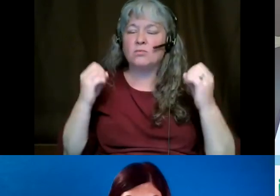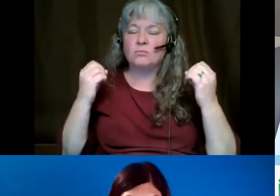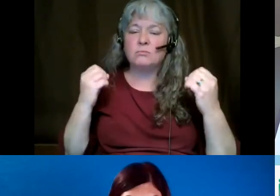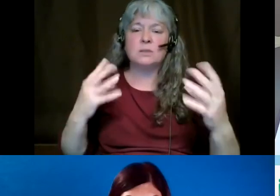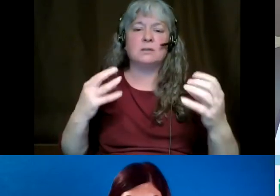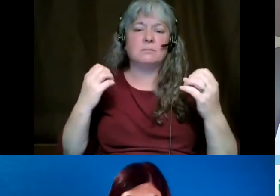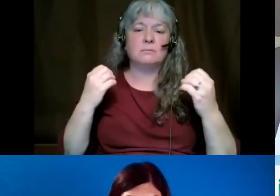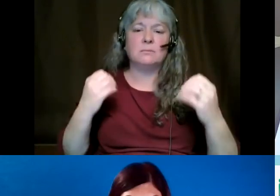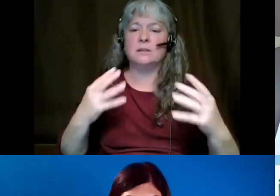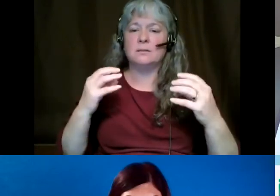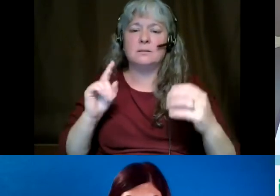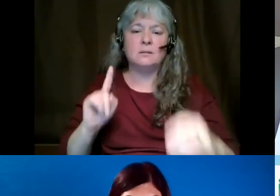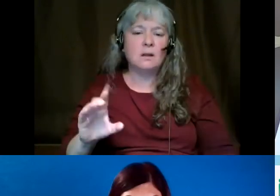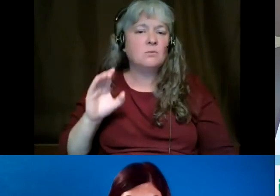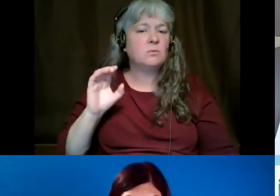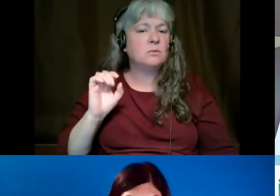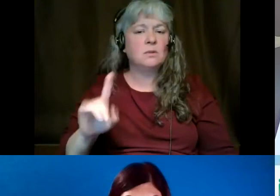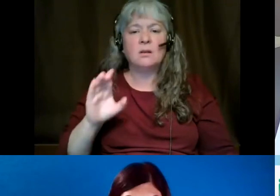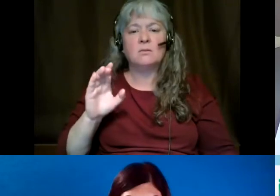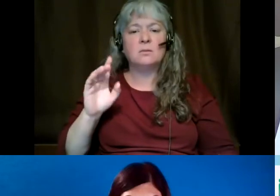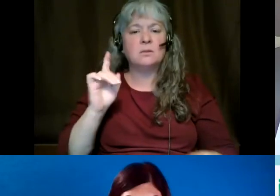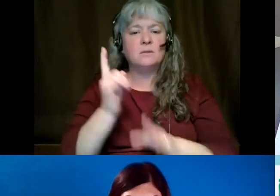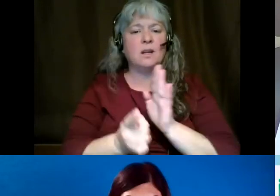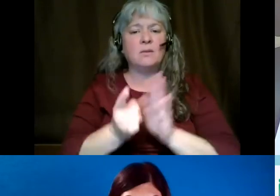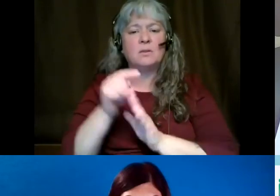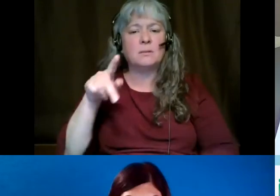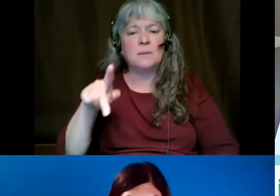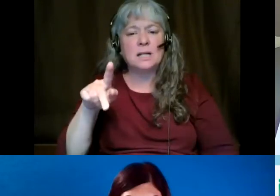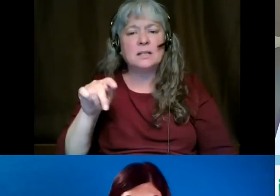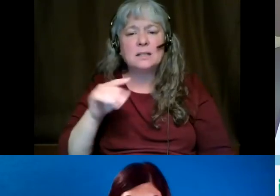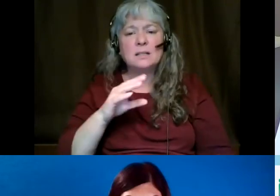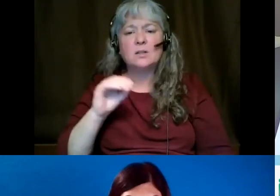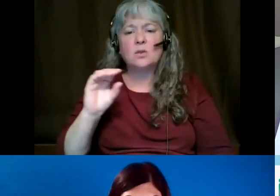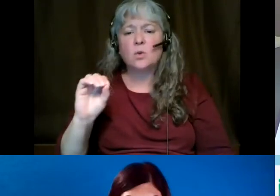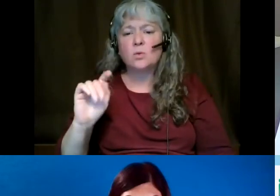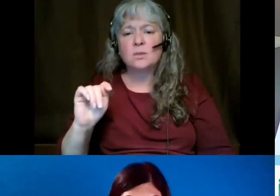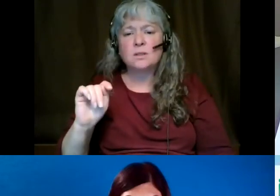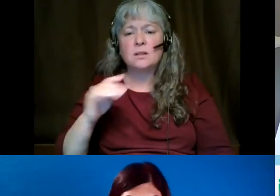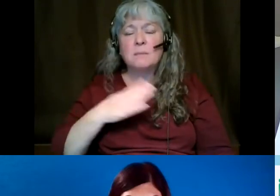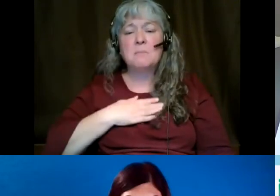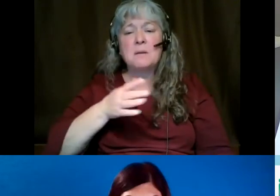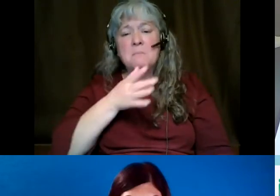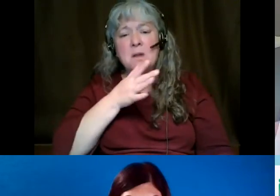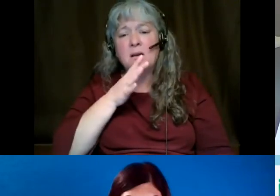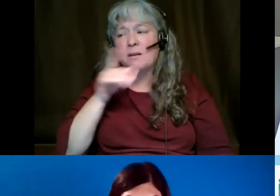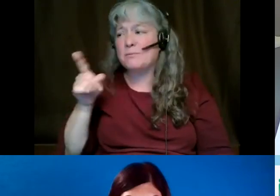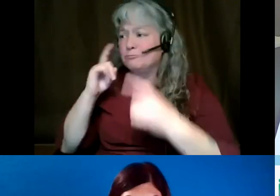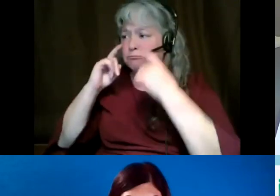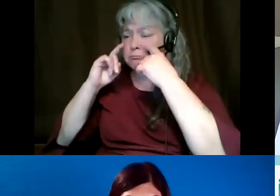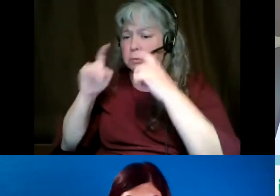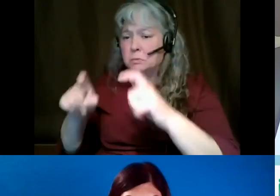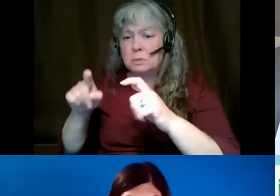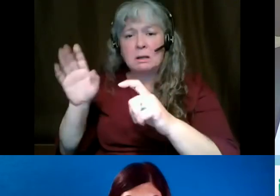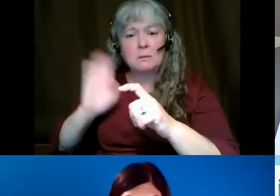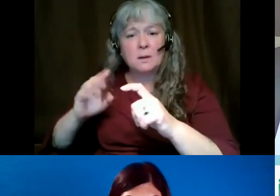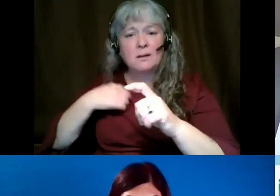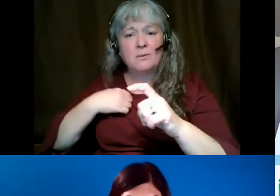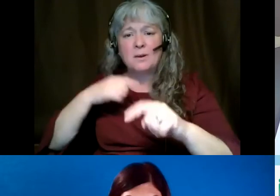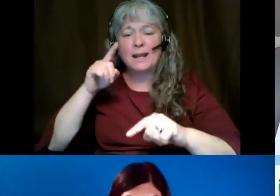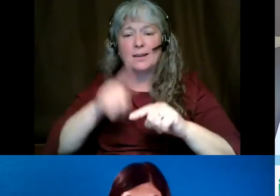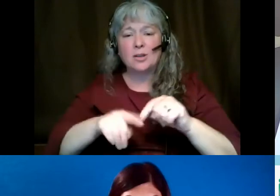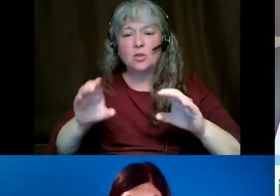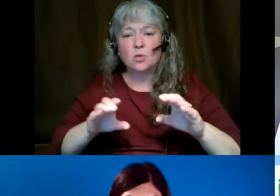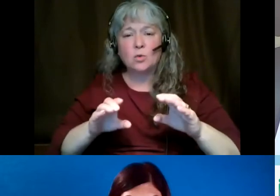of PT and OT. My mom cried when I couldn't put Cheerios on string. But as I spent all